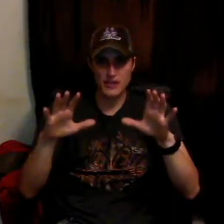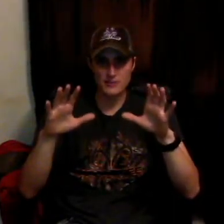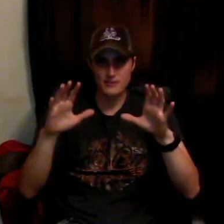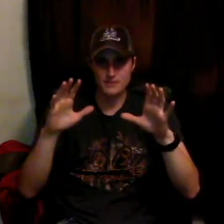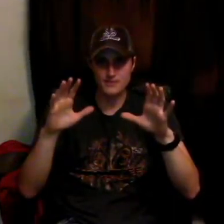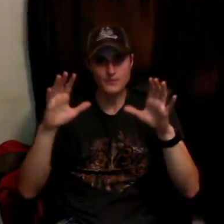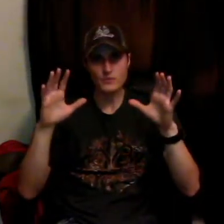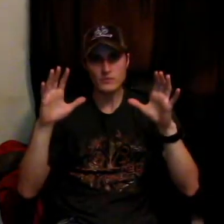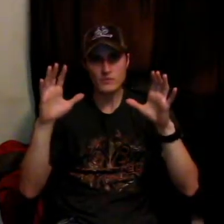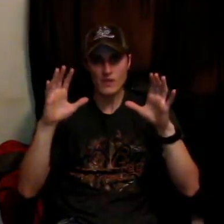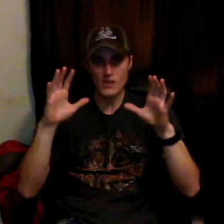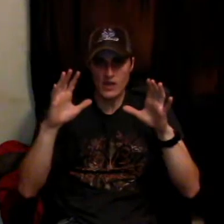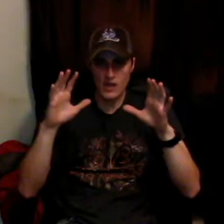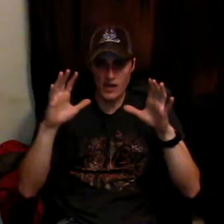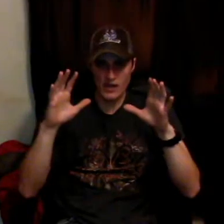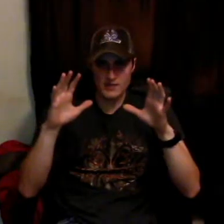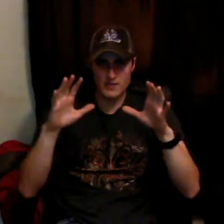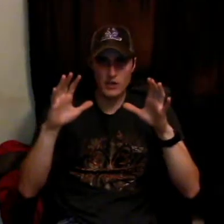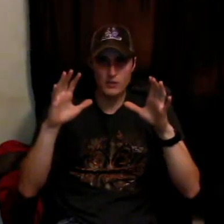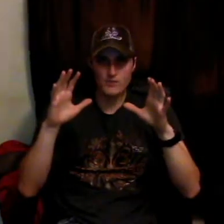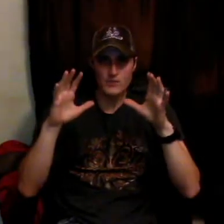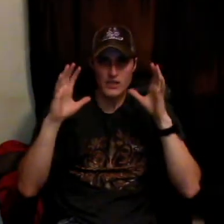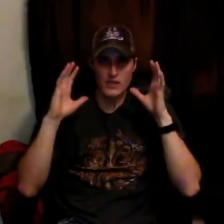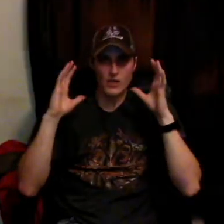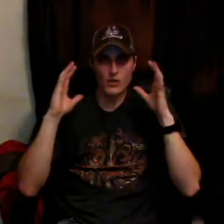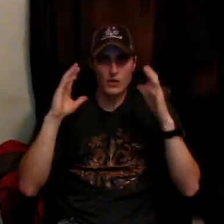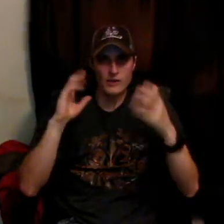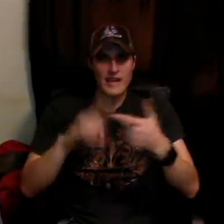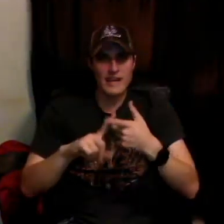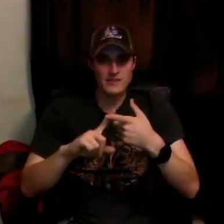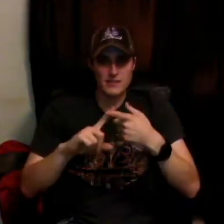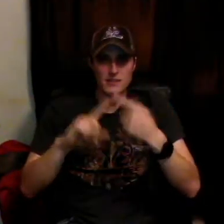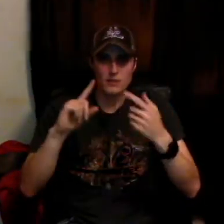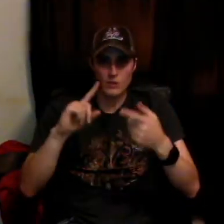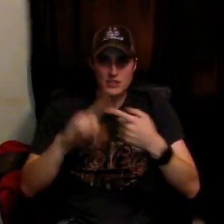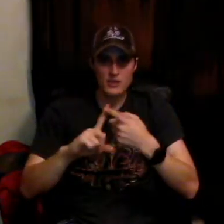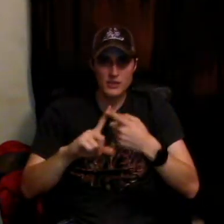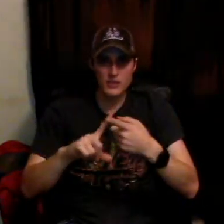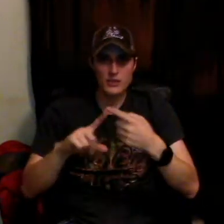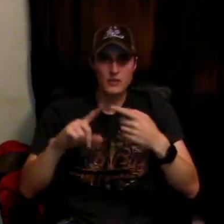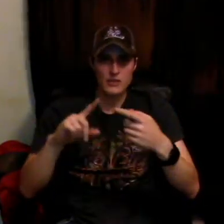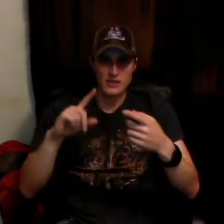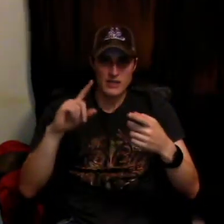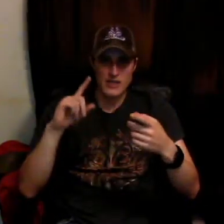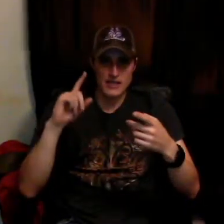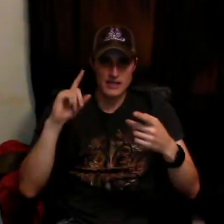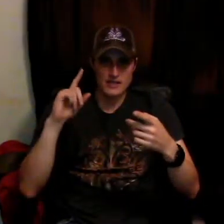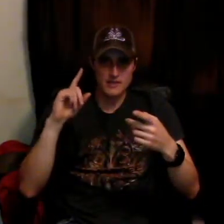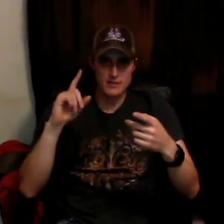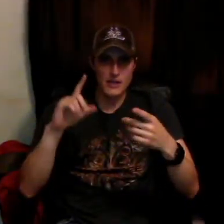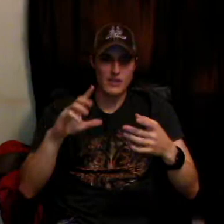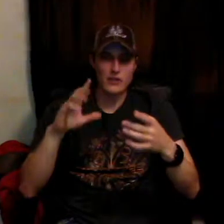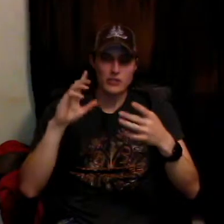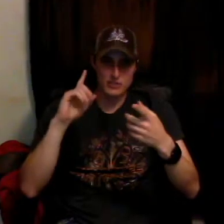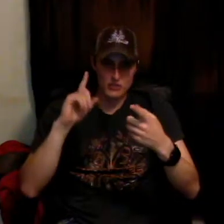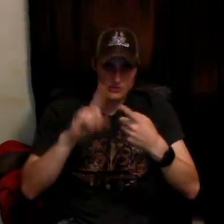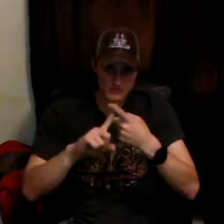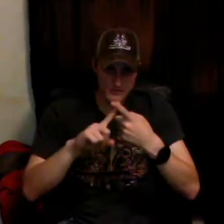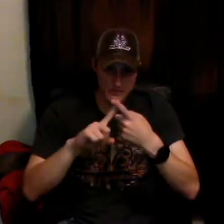cams. Alright, so next, what you want to do is, so